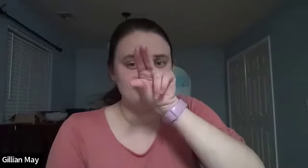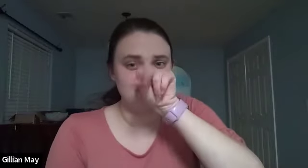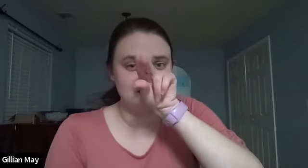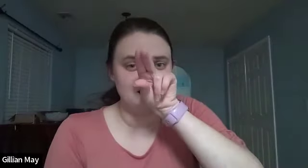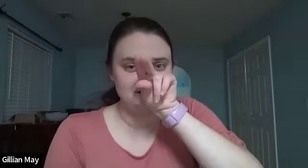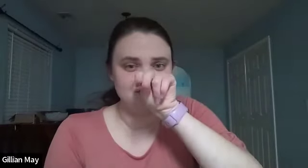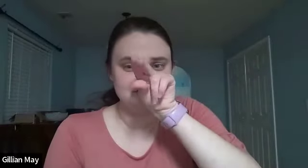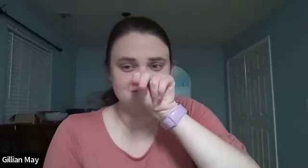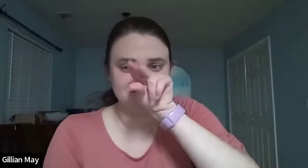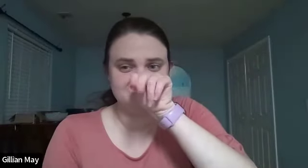duck.